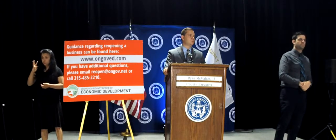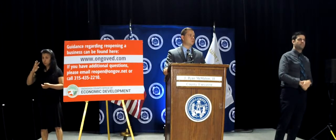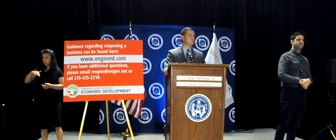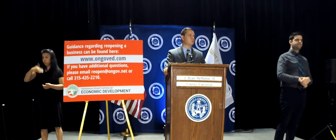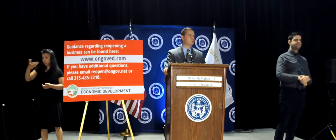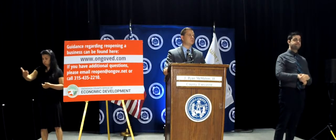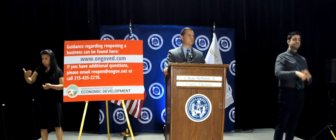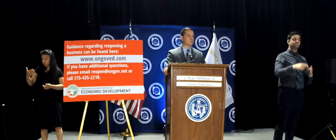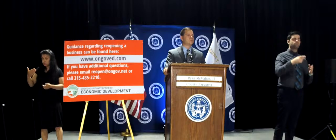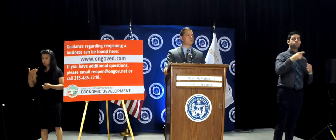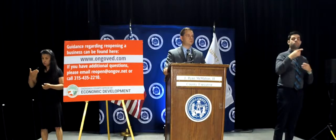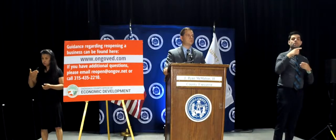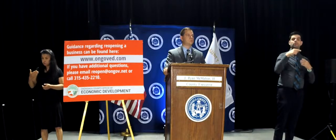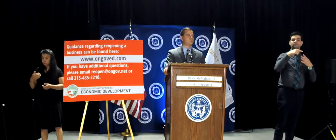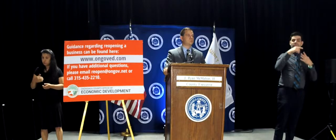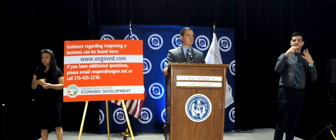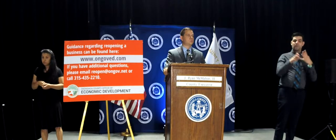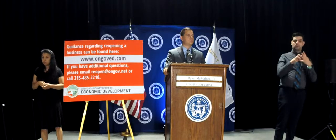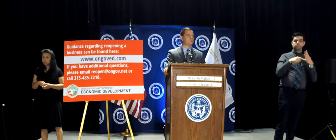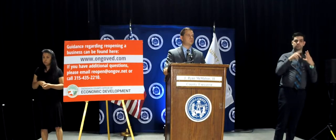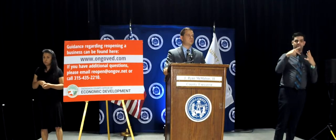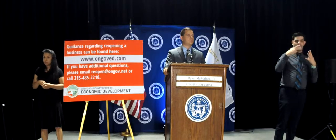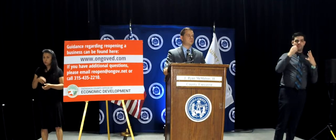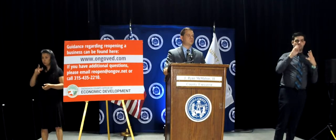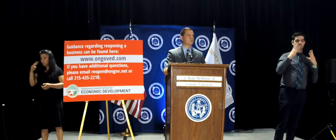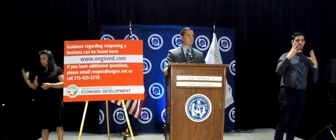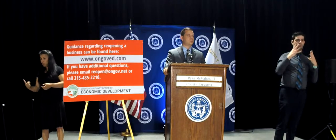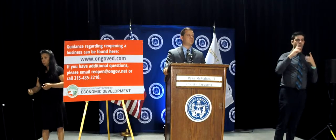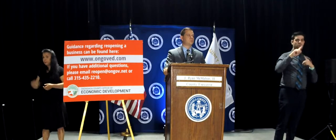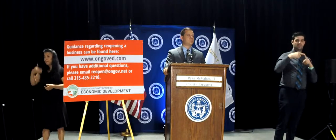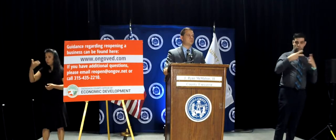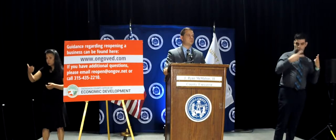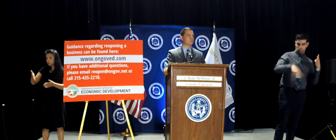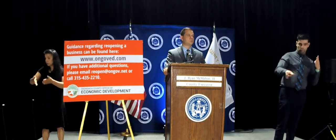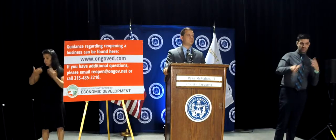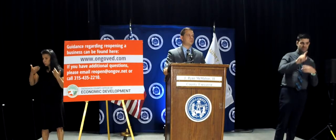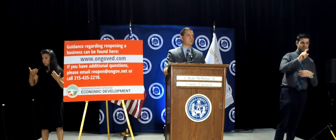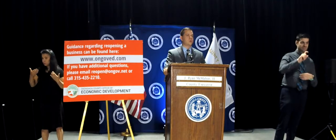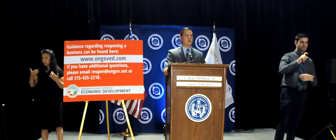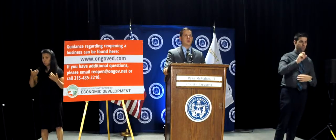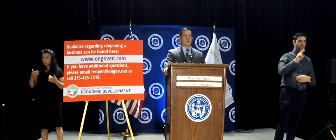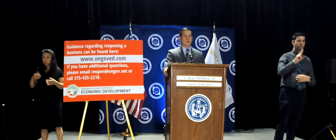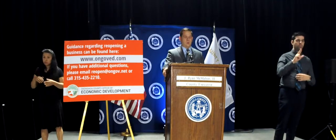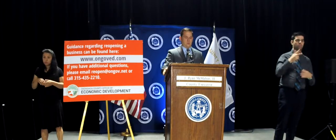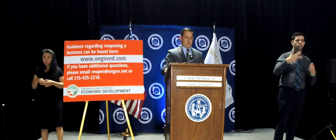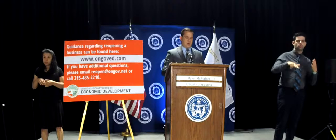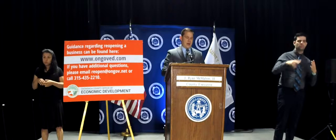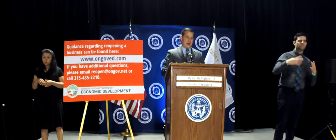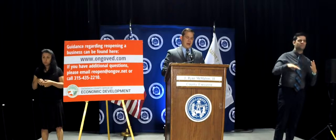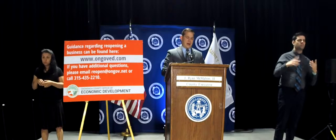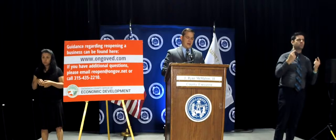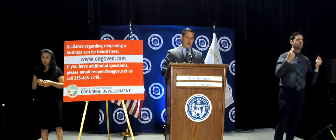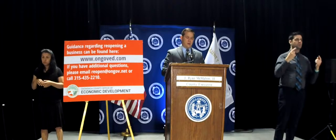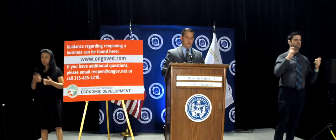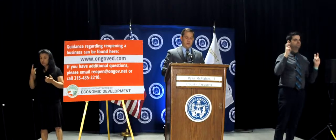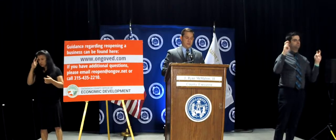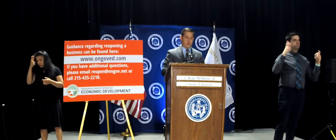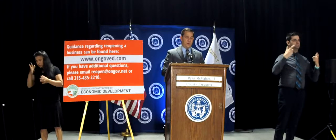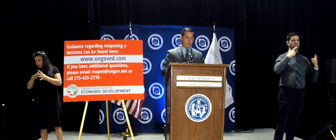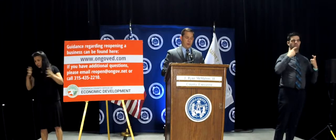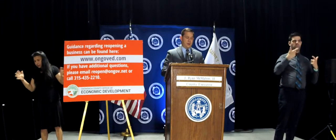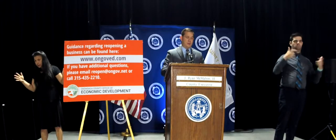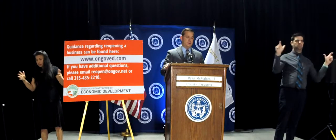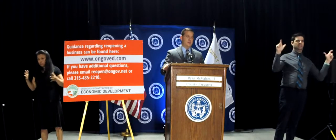2 weeks? Again, the governor's office reviews the numbers, or do you think this one will take longer? it's big groups of people. Yeah, I don't